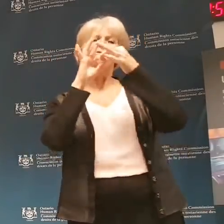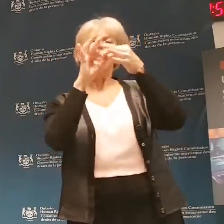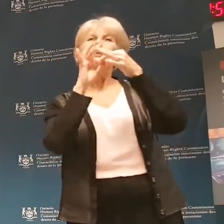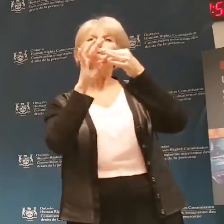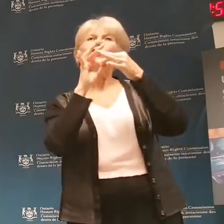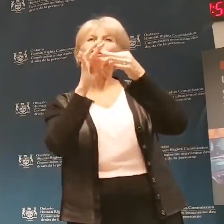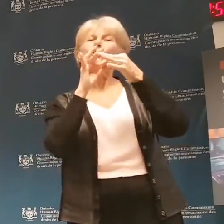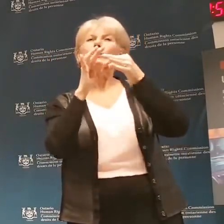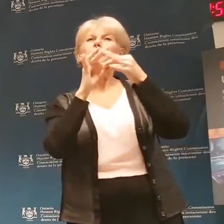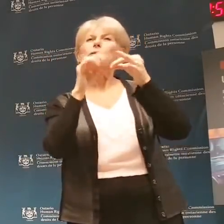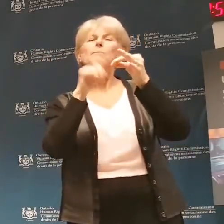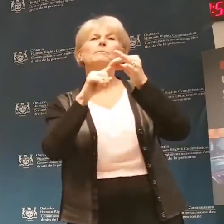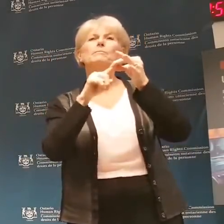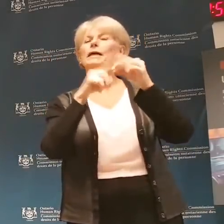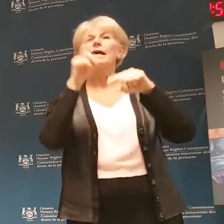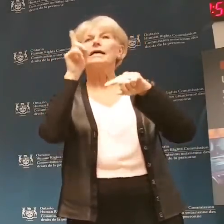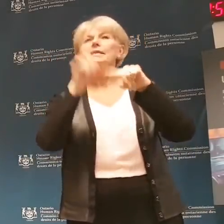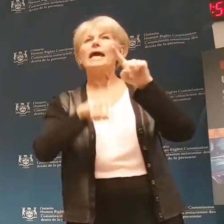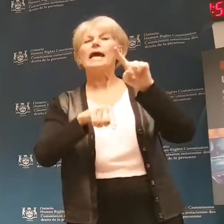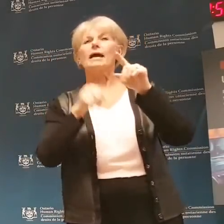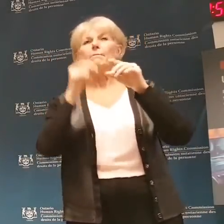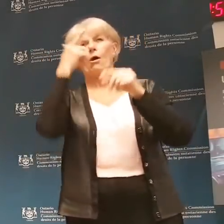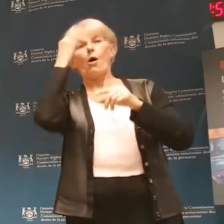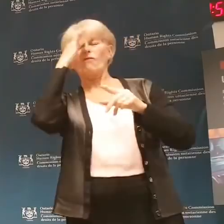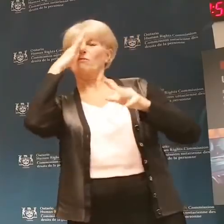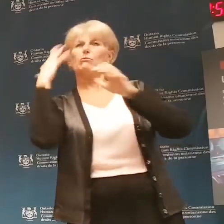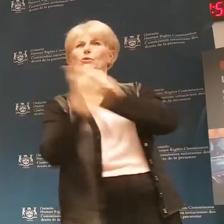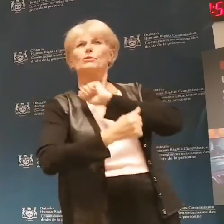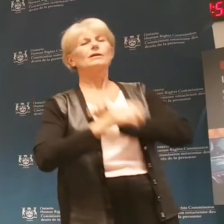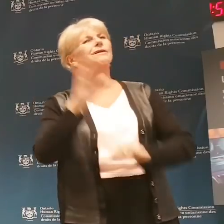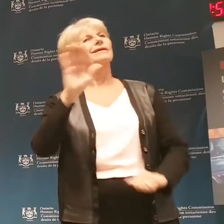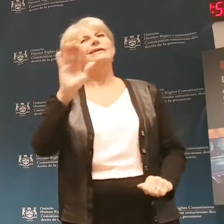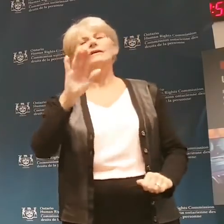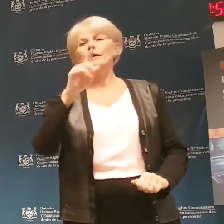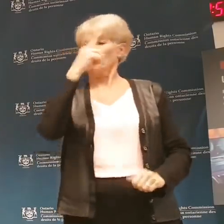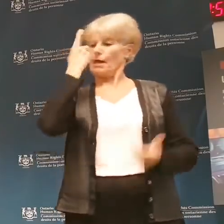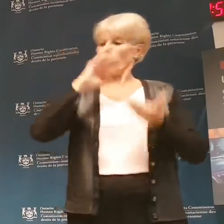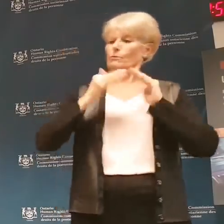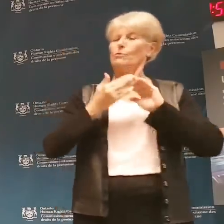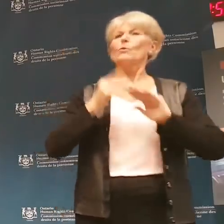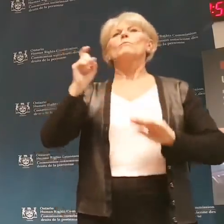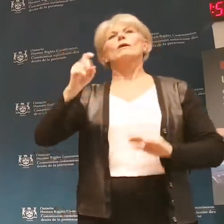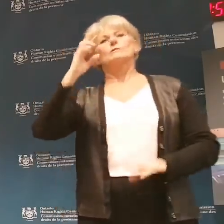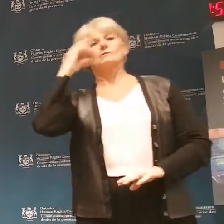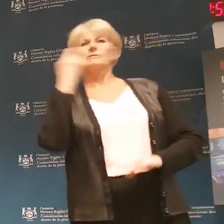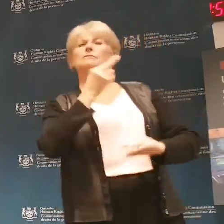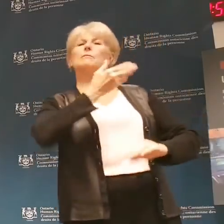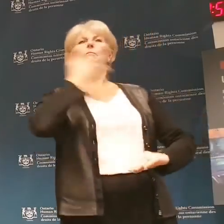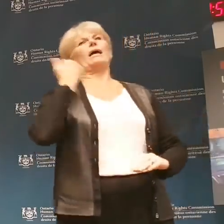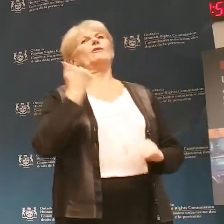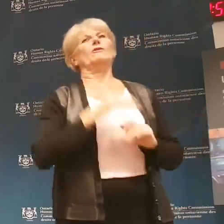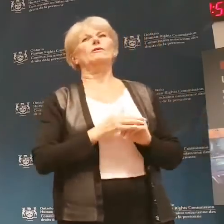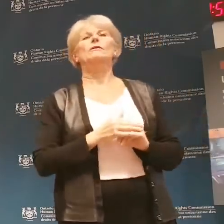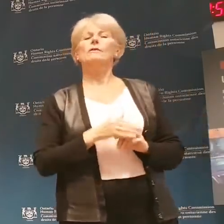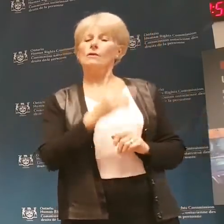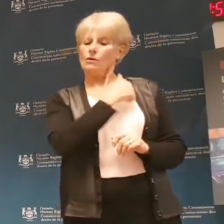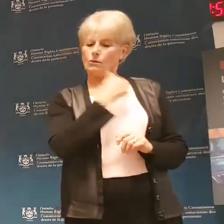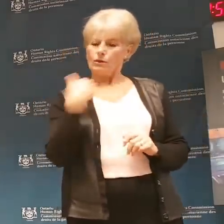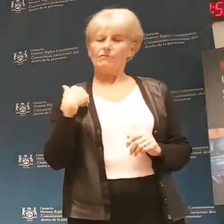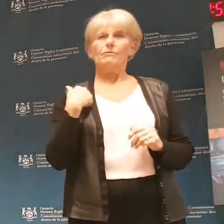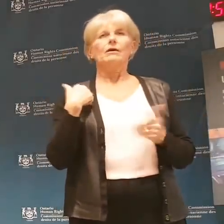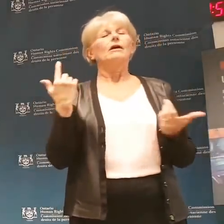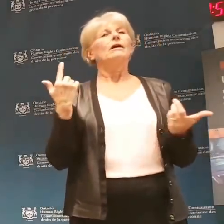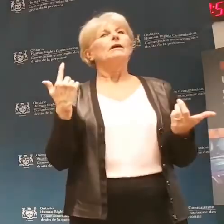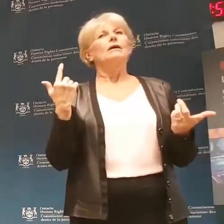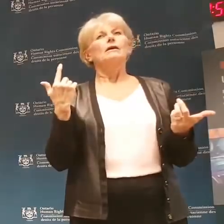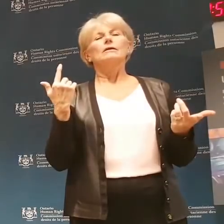Relationships can never be built on brutality. The black community must be treated better. We have been on